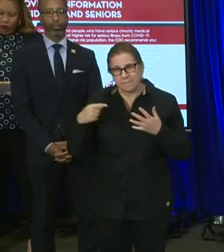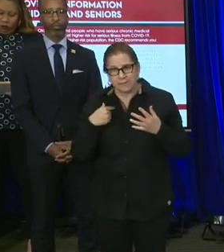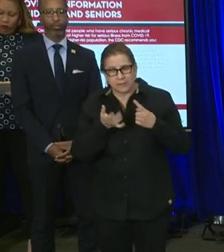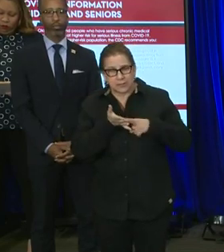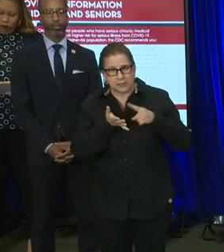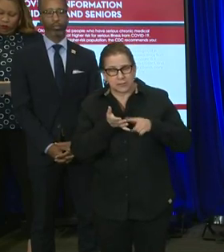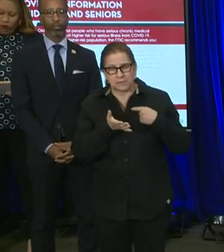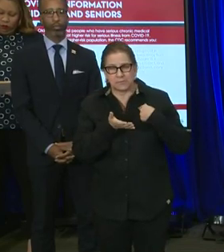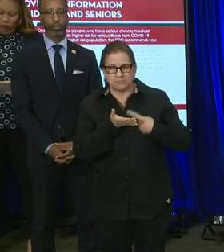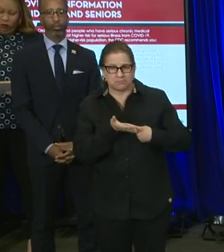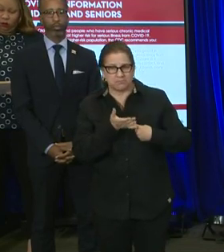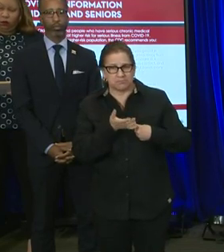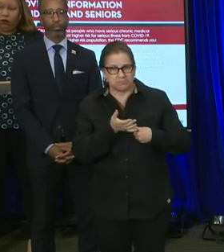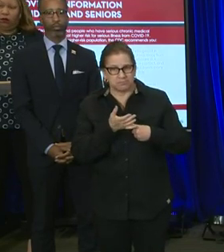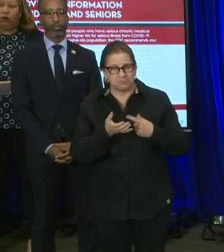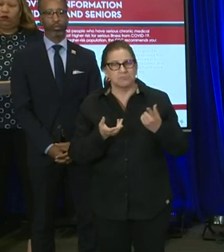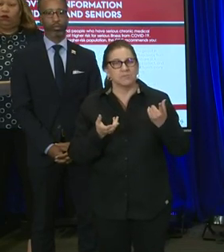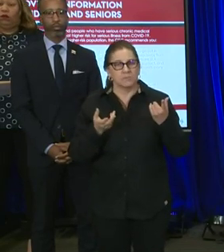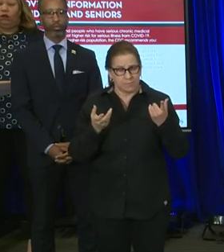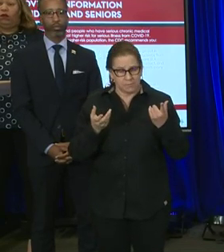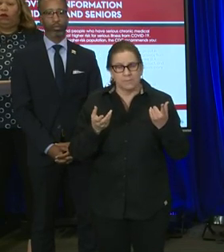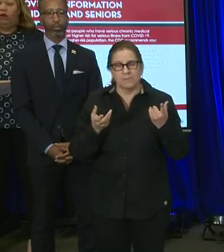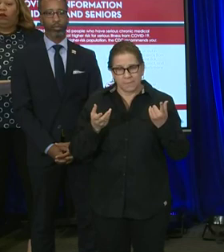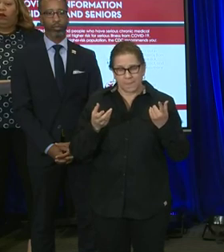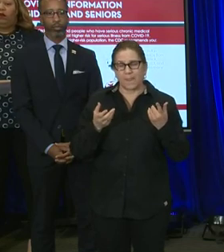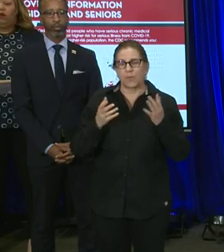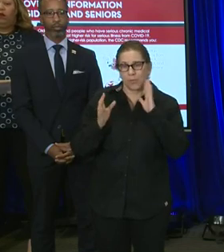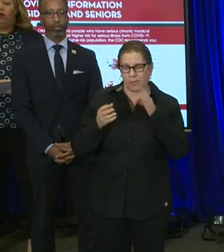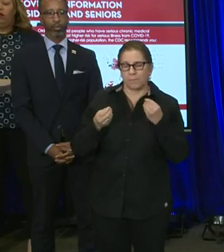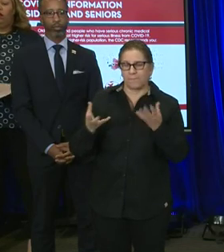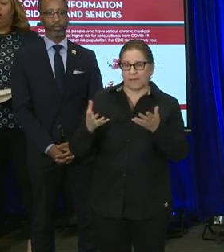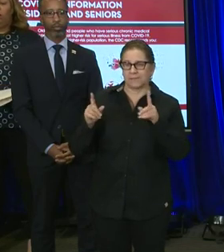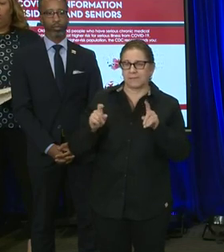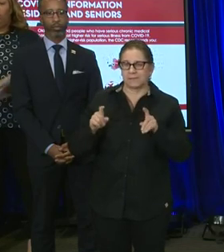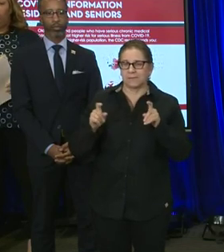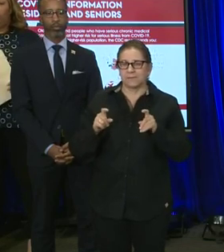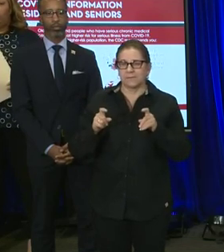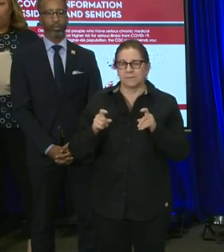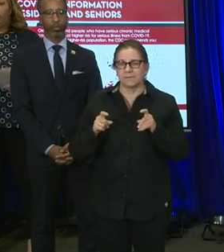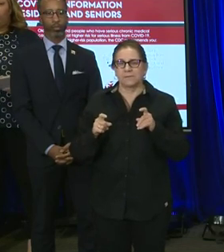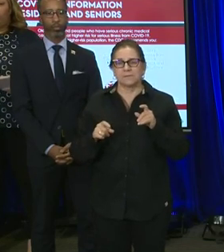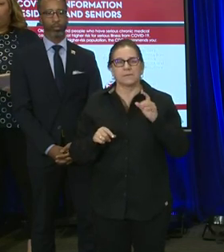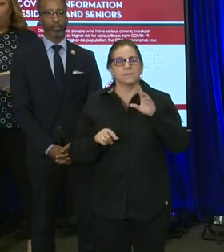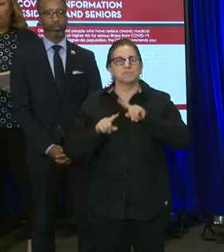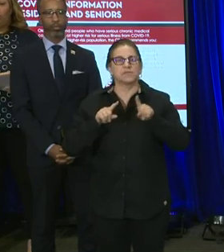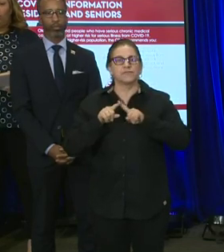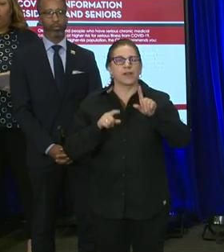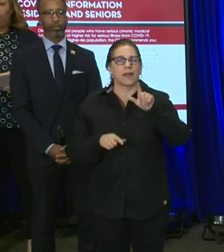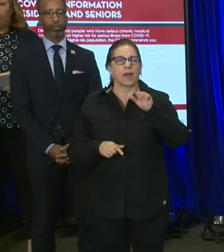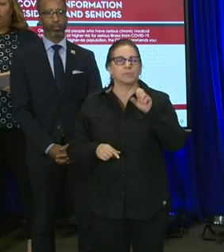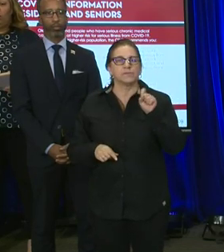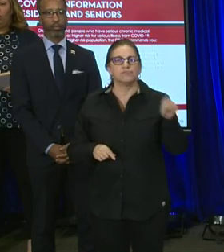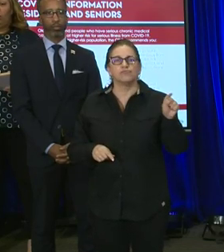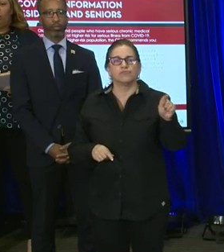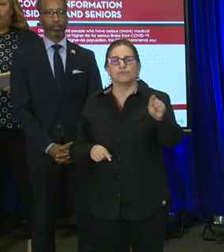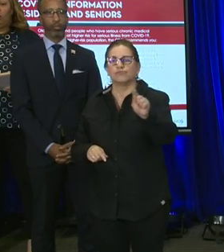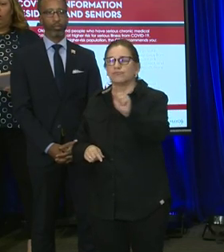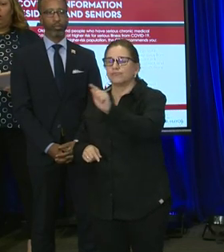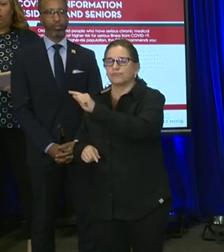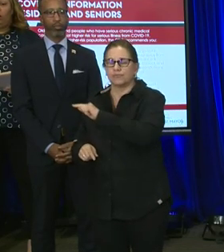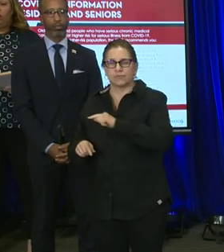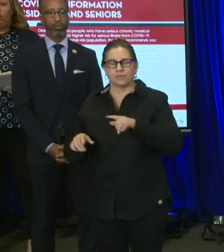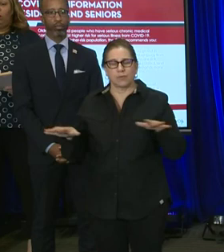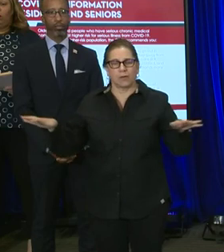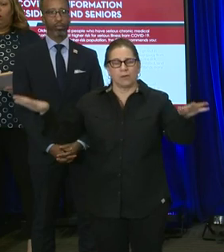provide testing and the use of commercial laboratories. As was evidenced in this particular case, we know that the public